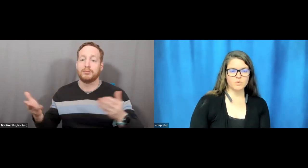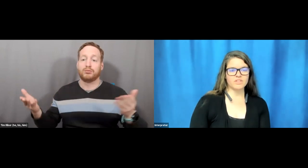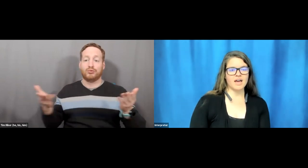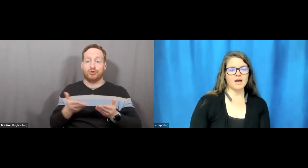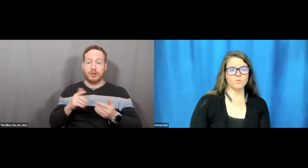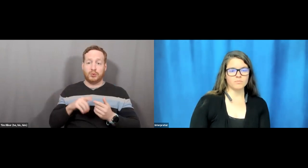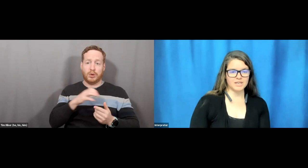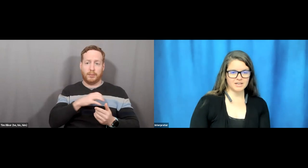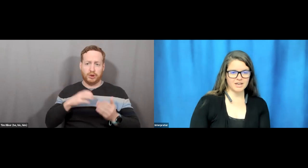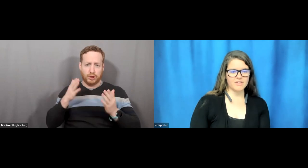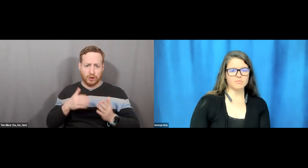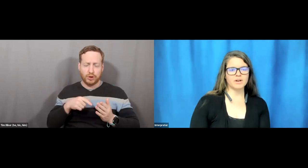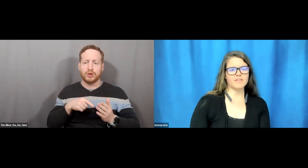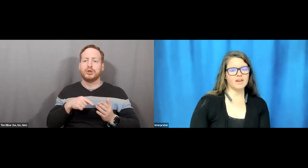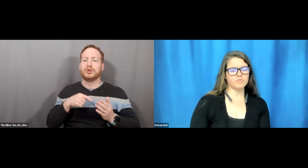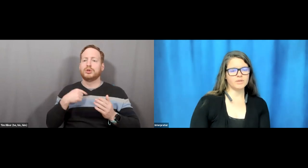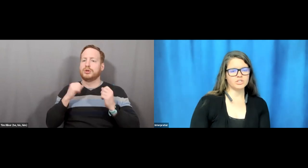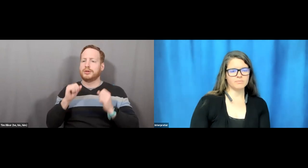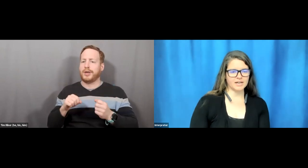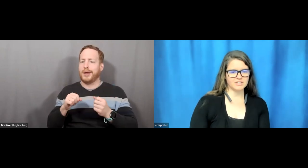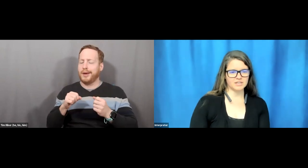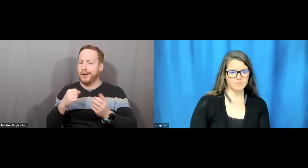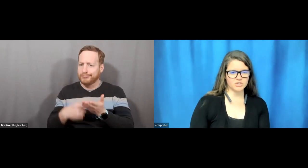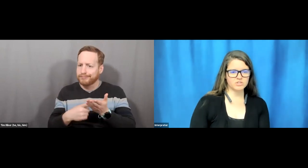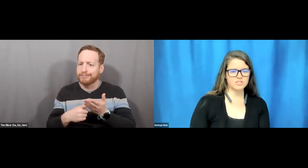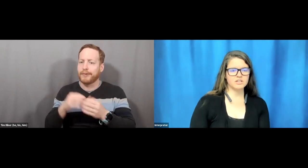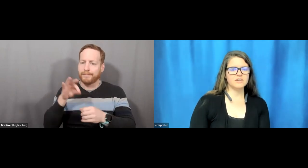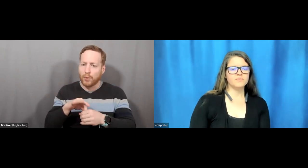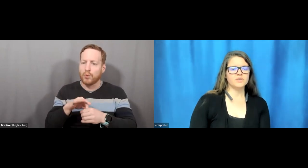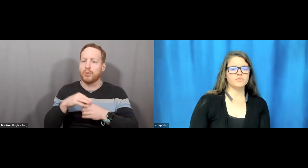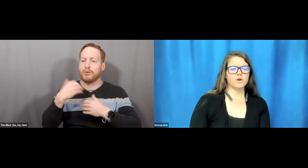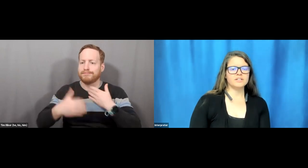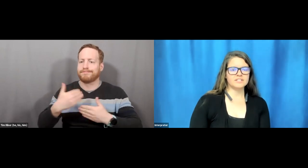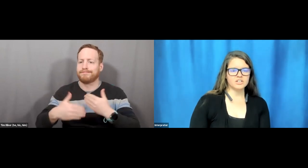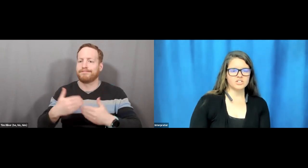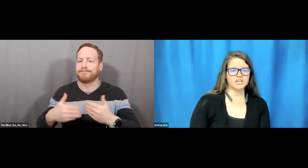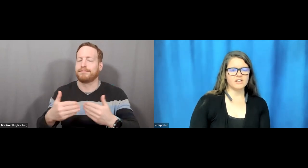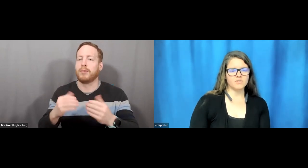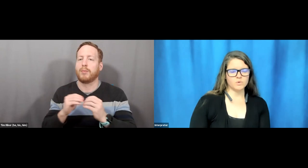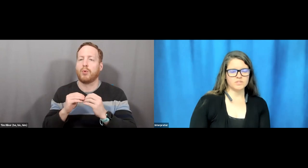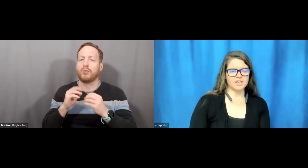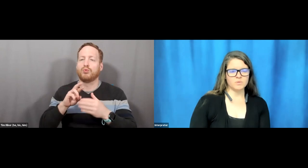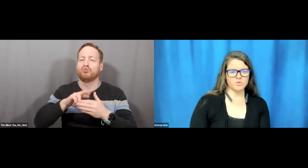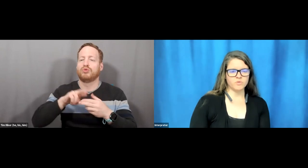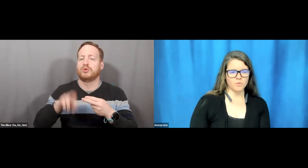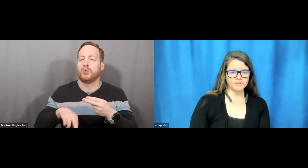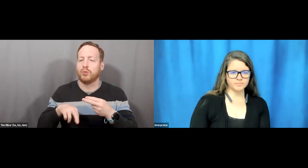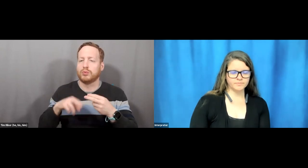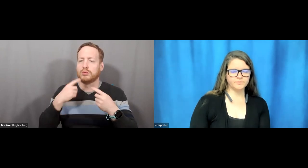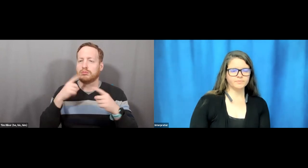with how we're meeting and then bringing that information back to the commissioners for a discussion and votes as we move forward